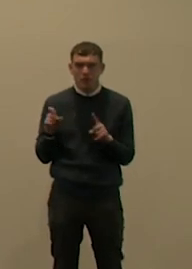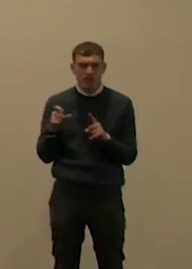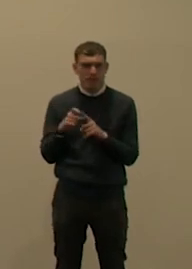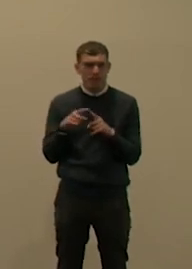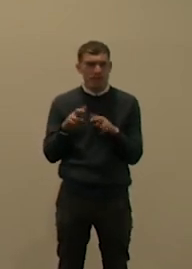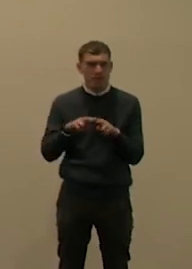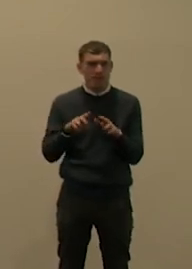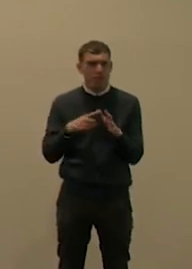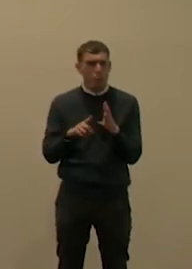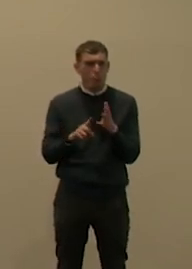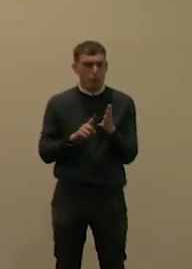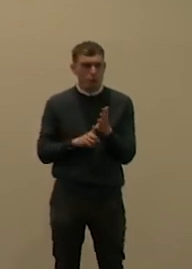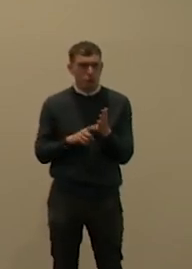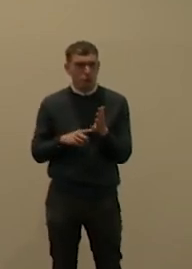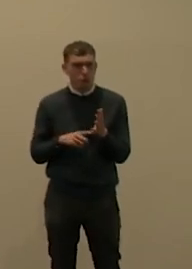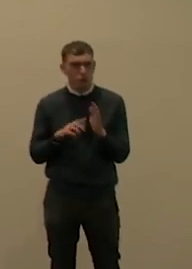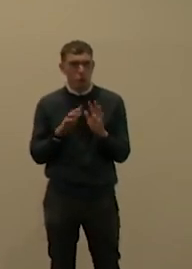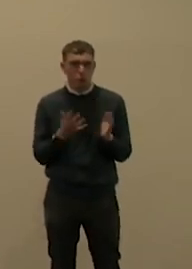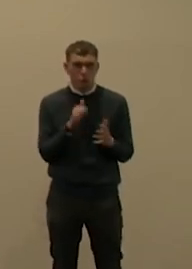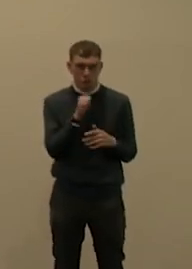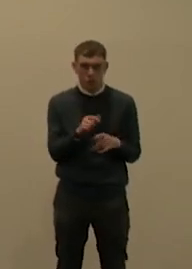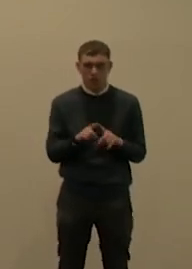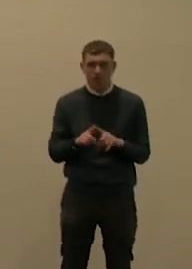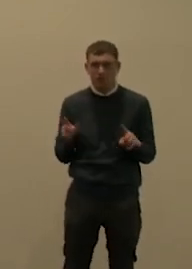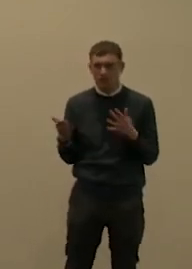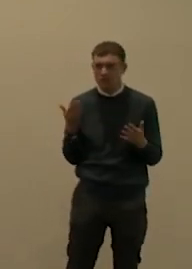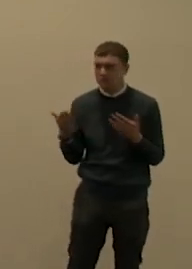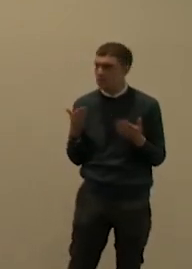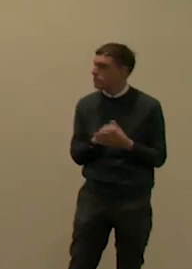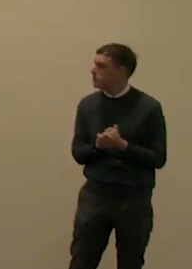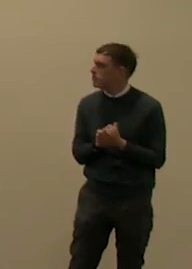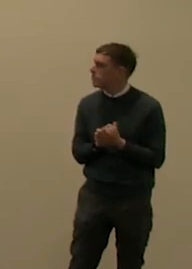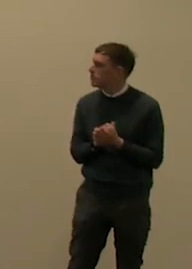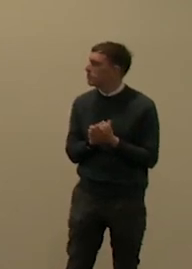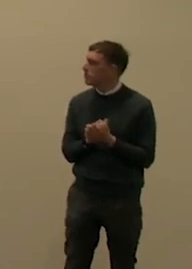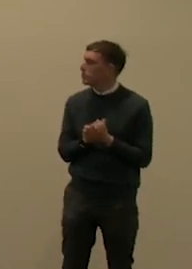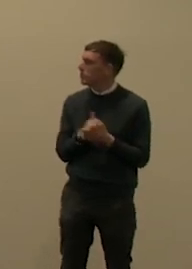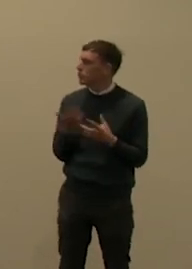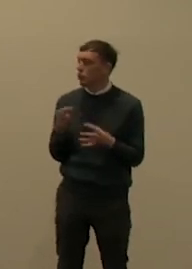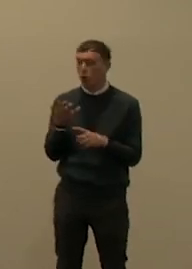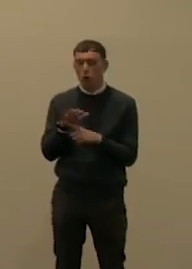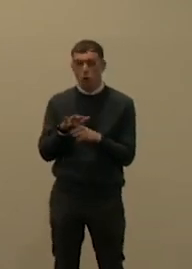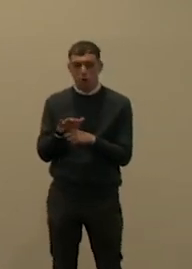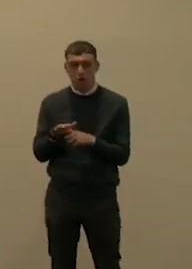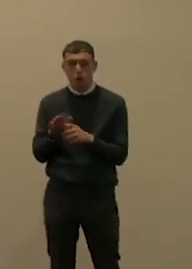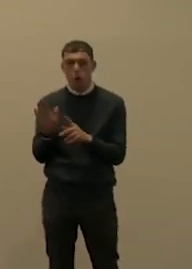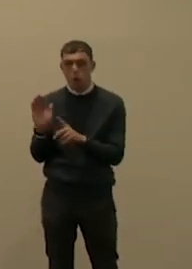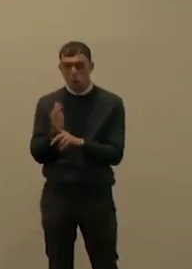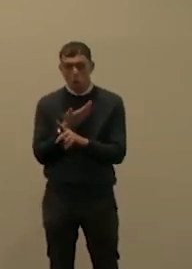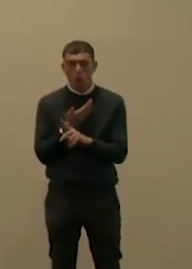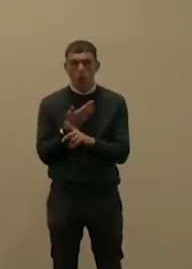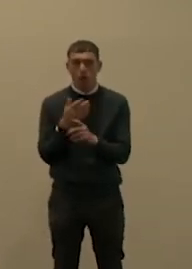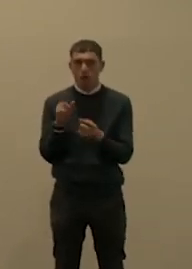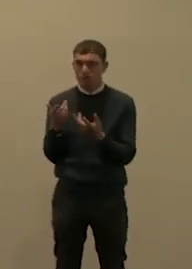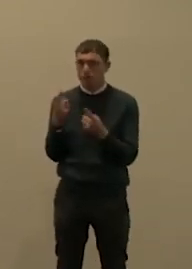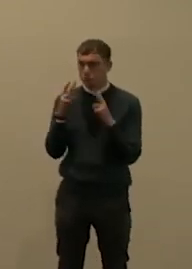The default, so when you propagate to default route table, all locations get the information, okay, what kind of routes